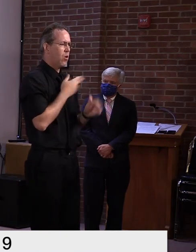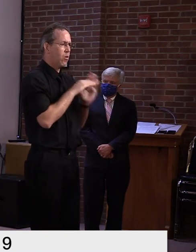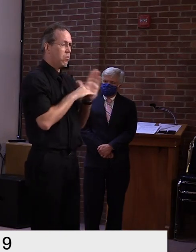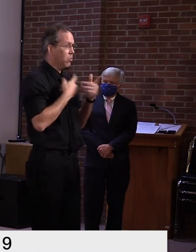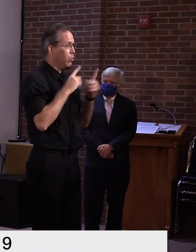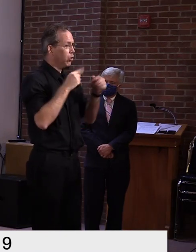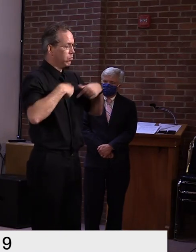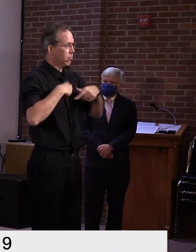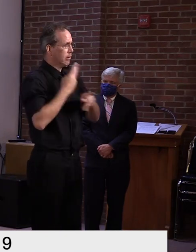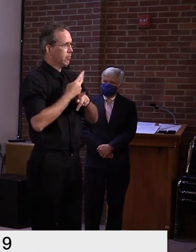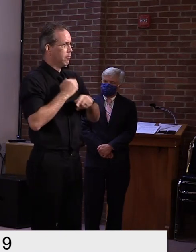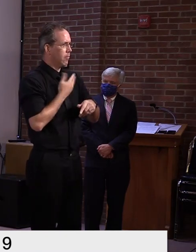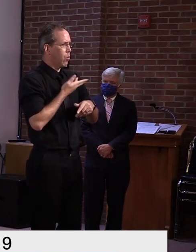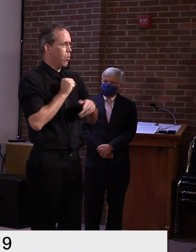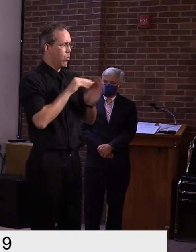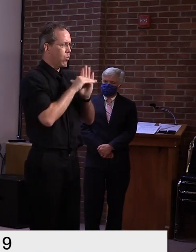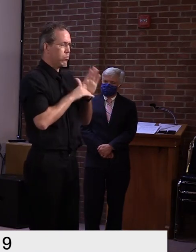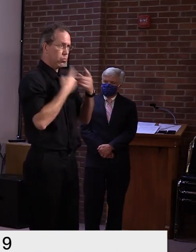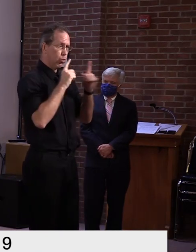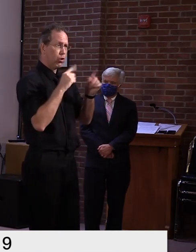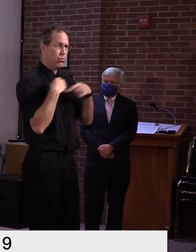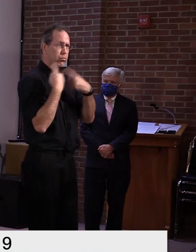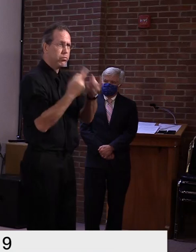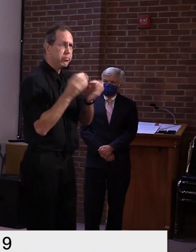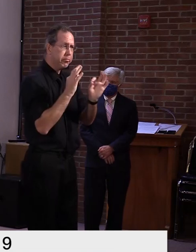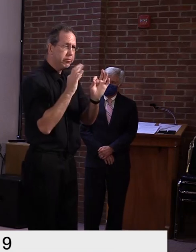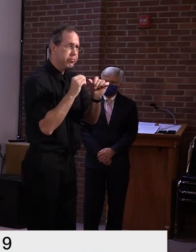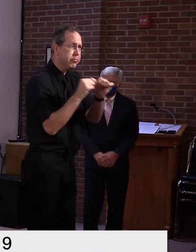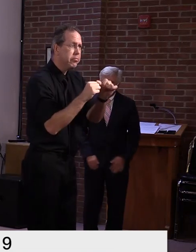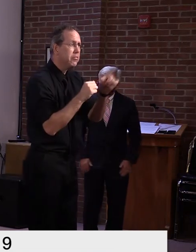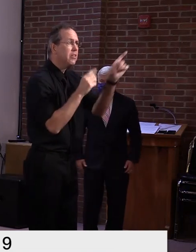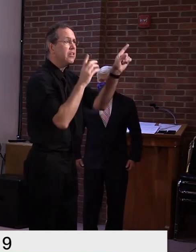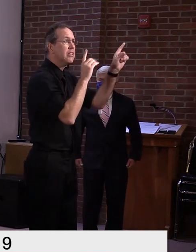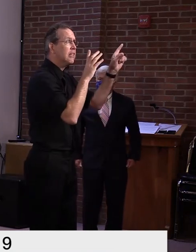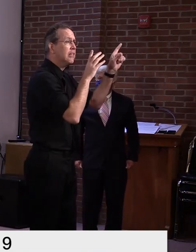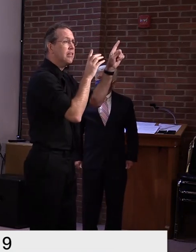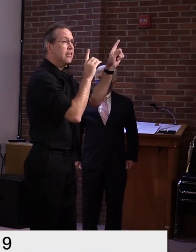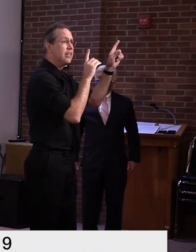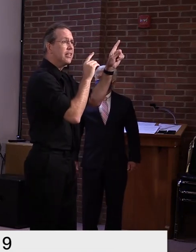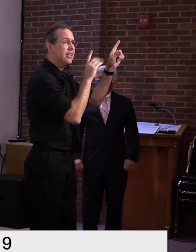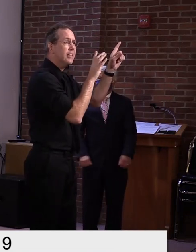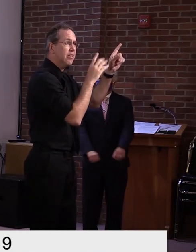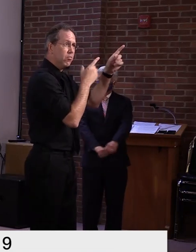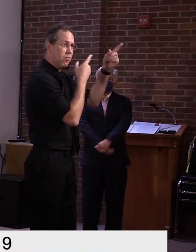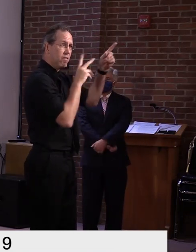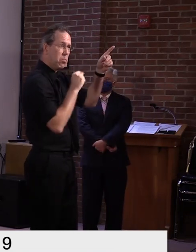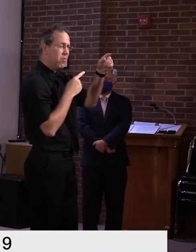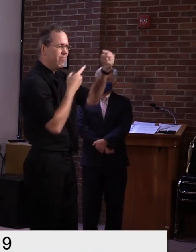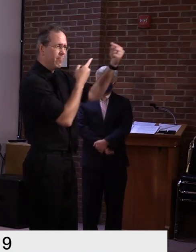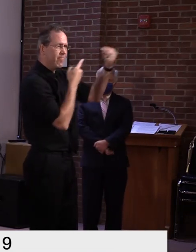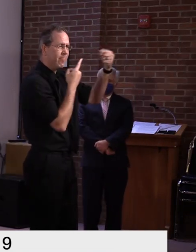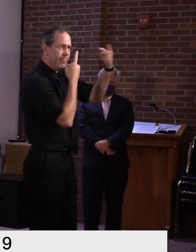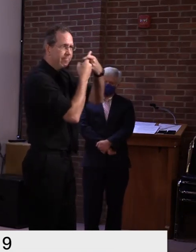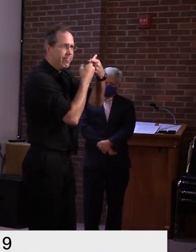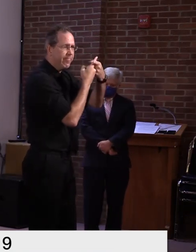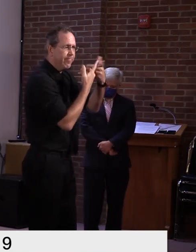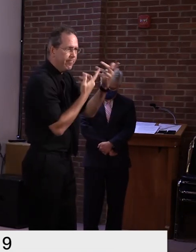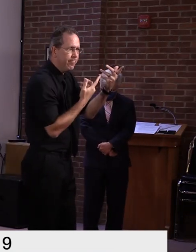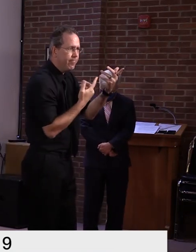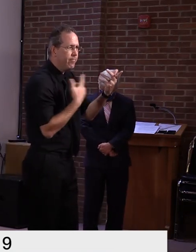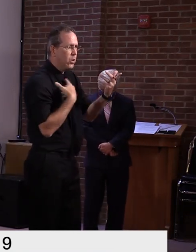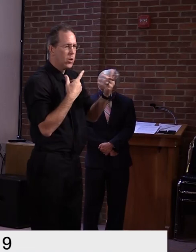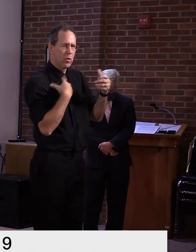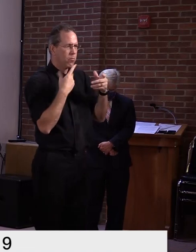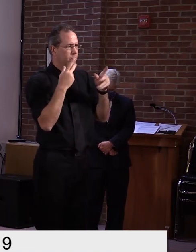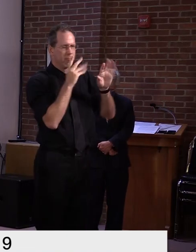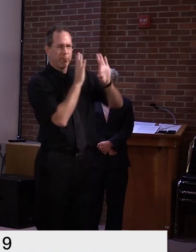stated then, again, we're going to, as long as we're given the latitude, we're going to do what we've been doing because it's working. So